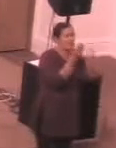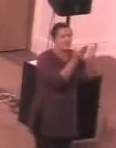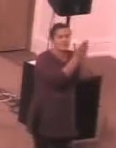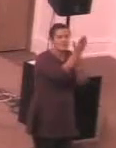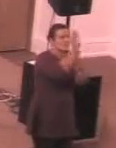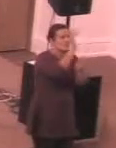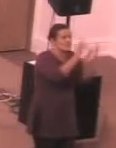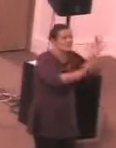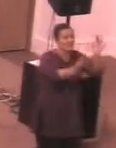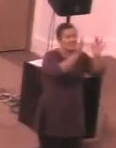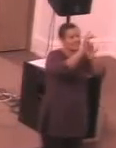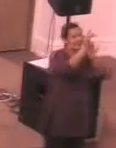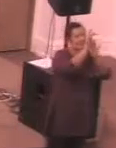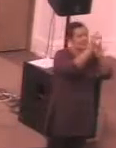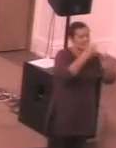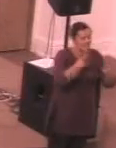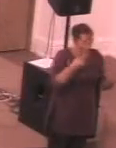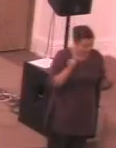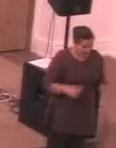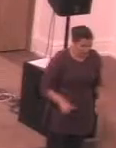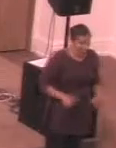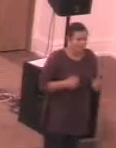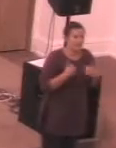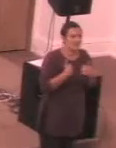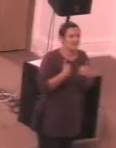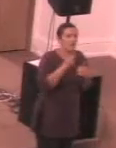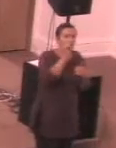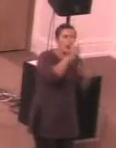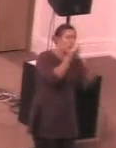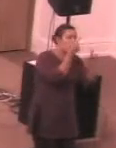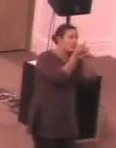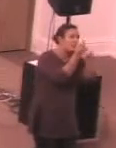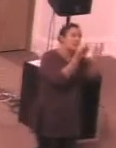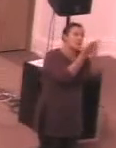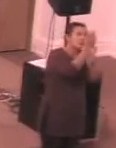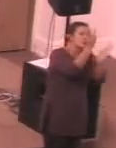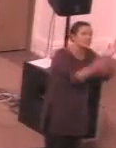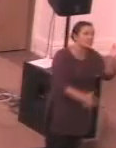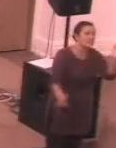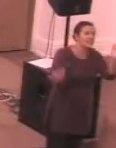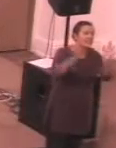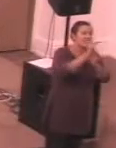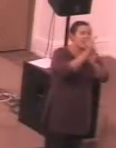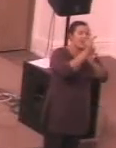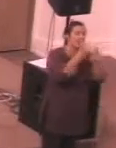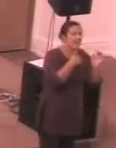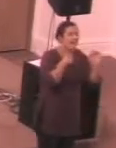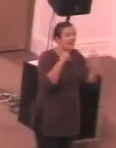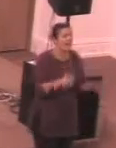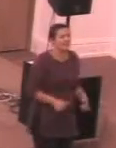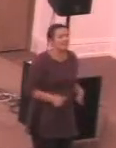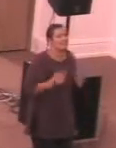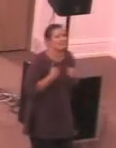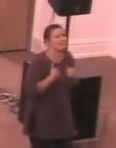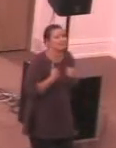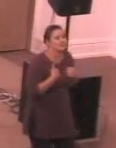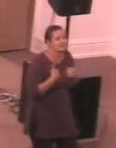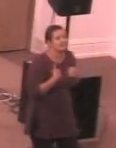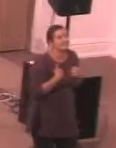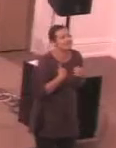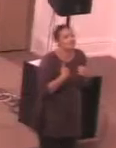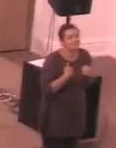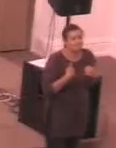all because of Jesus. And it's all because of Jesus I'm